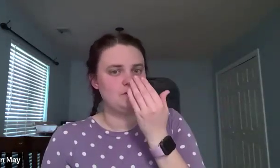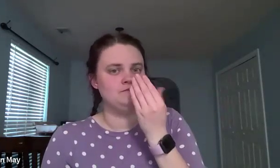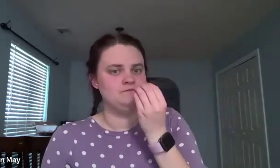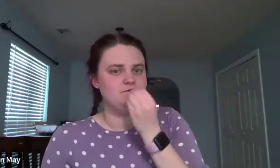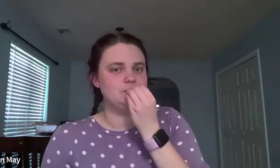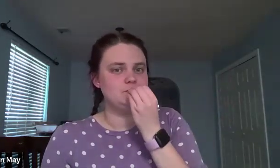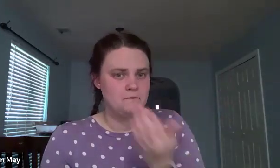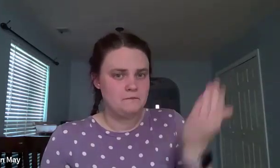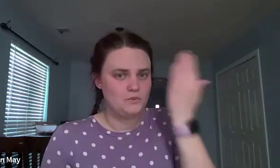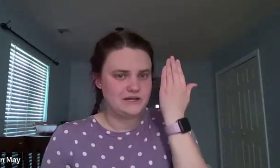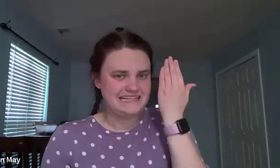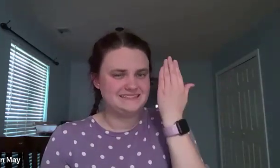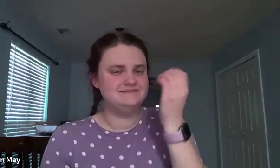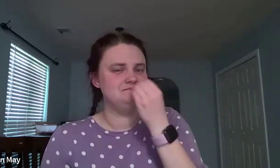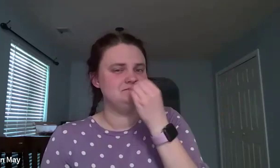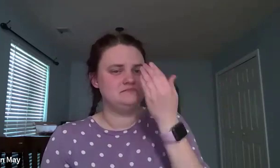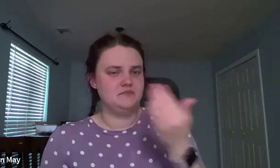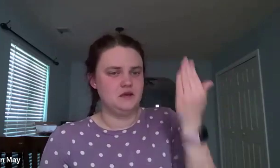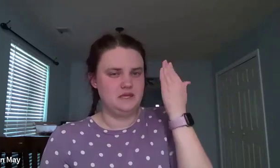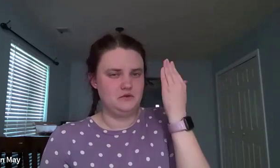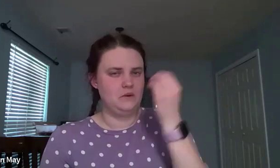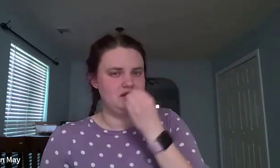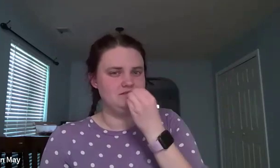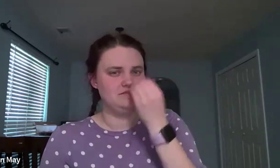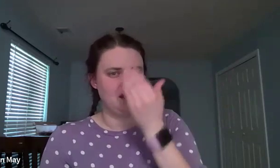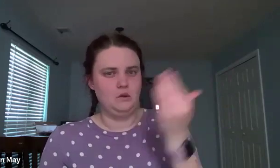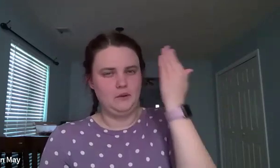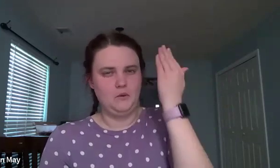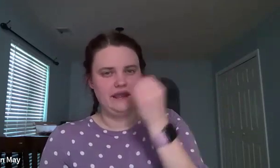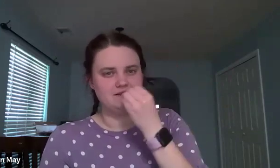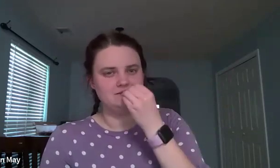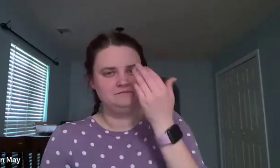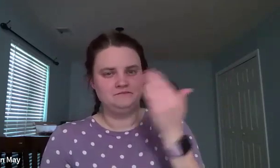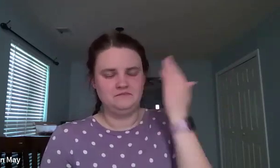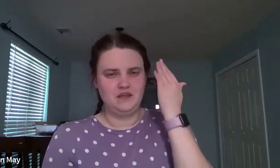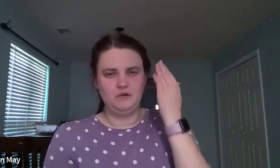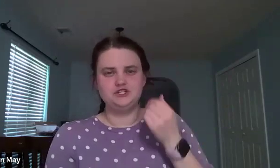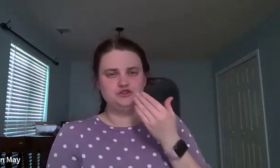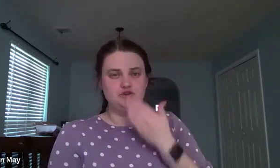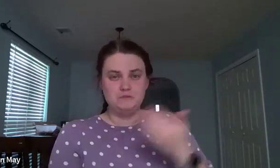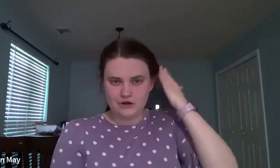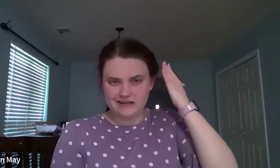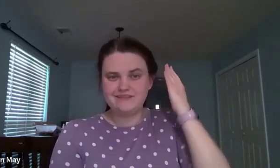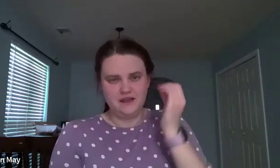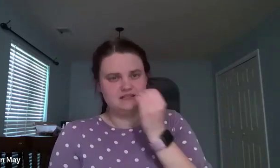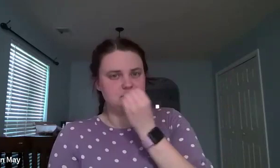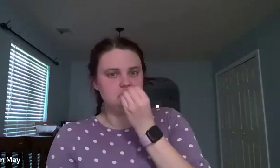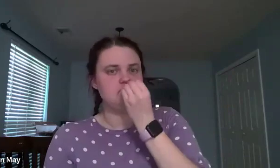or food, morning, either way. That kind of like one hand, like when I showed you good morning, that kind of similar thing,